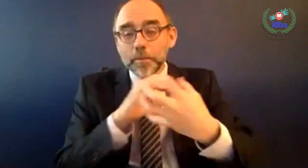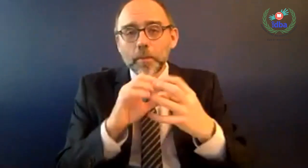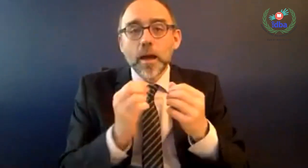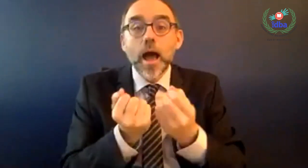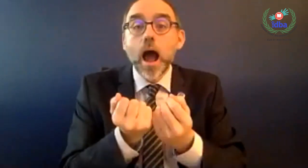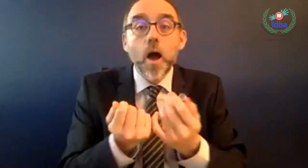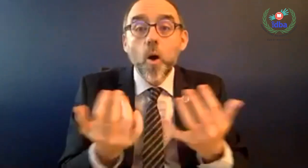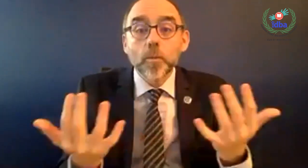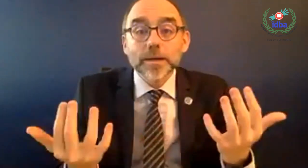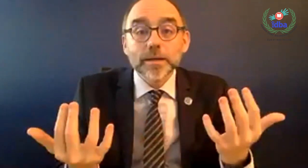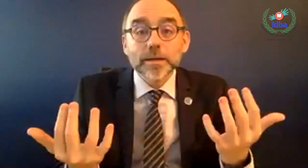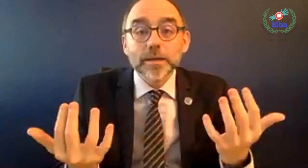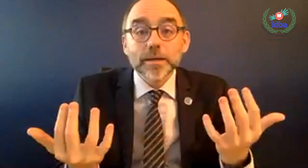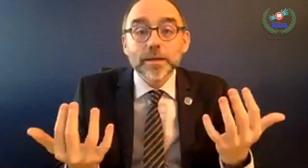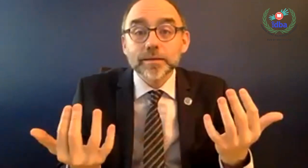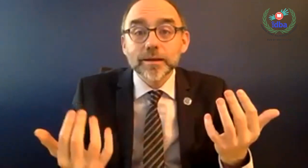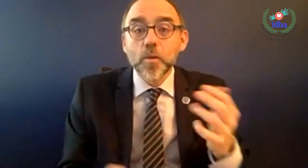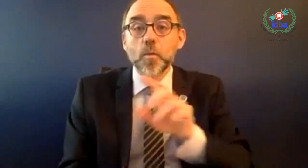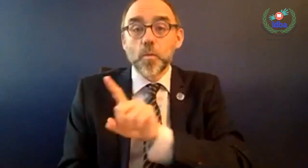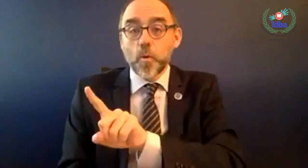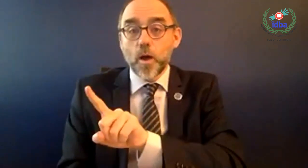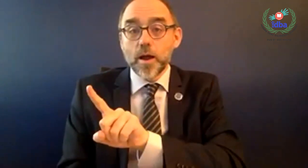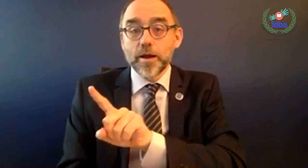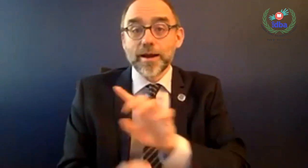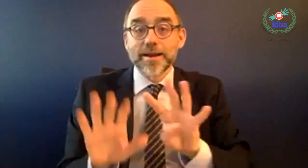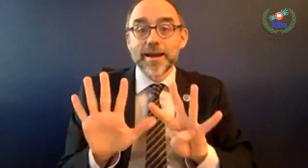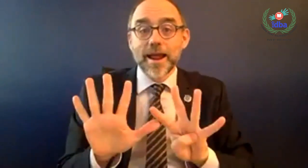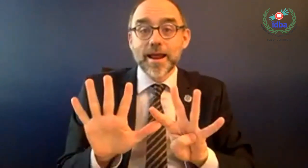And the countries, they have their own. So how many countries?